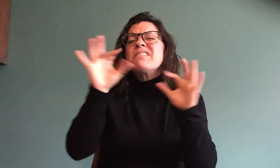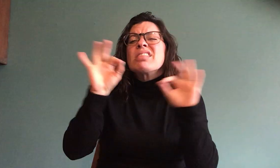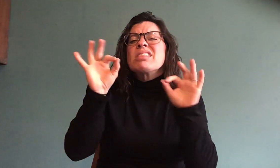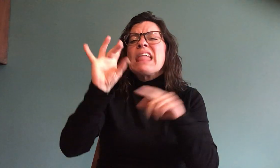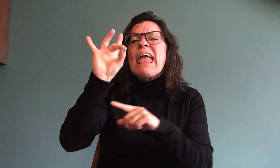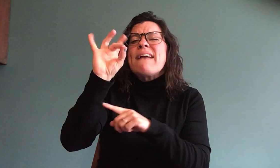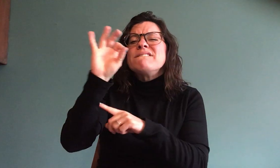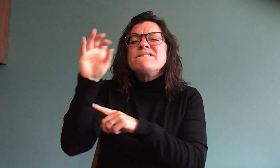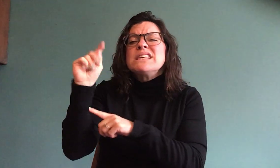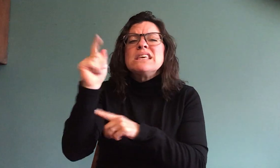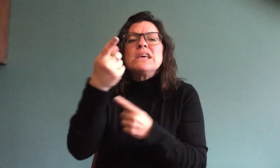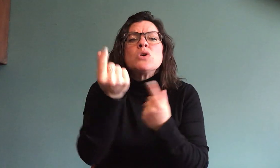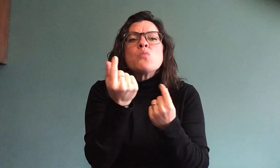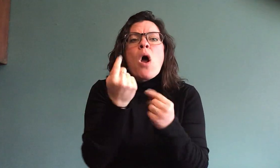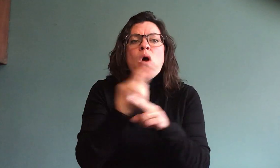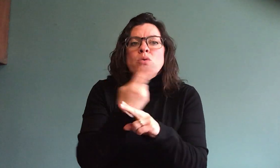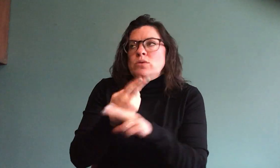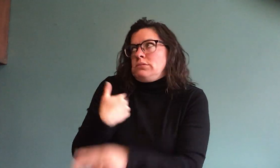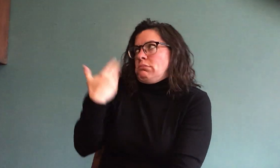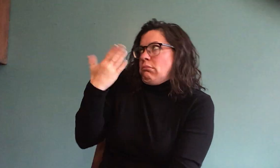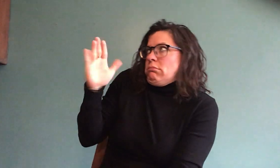I don't know. You don't know. Anybody else?